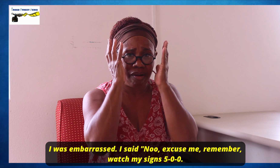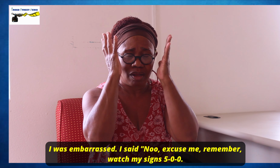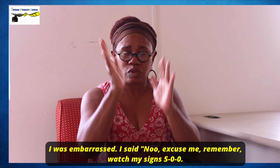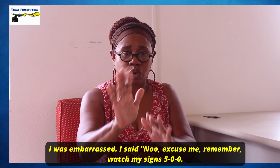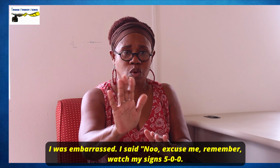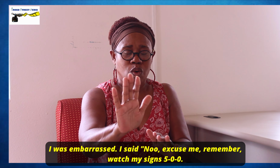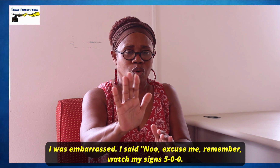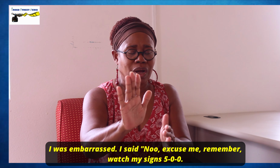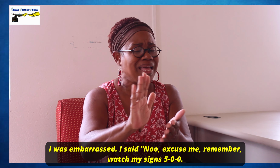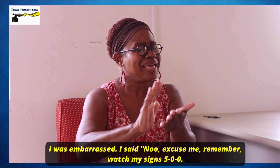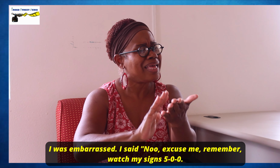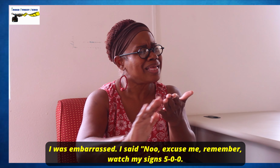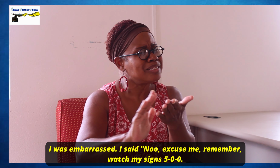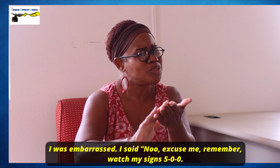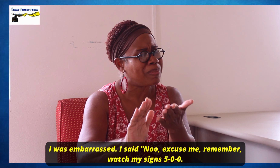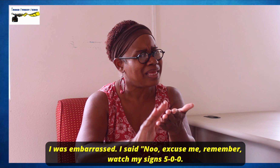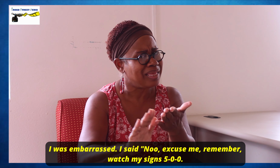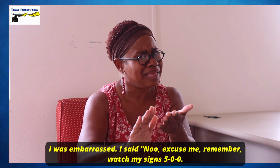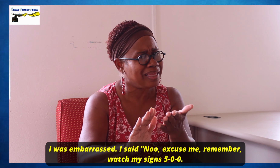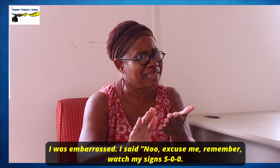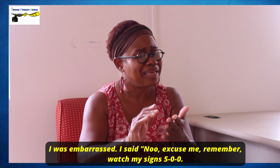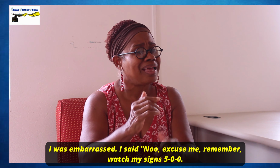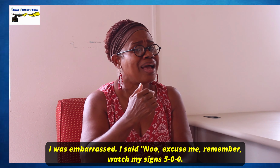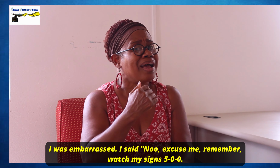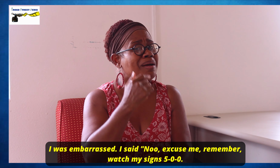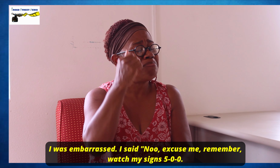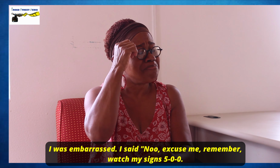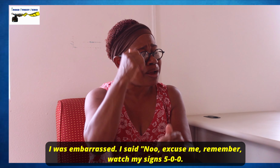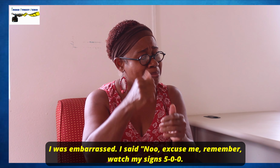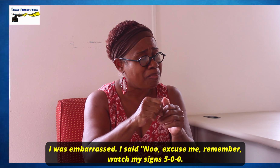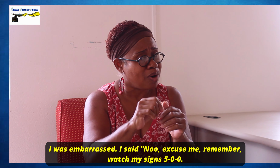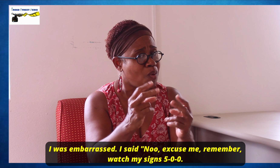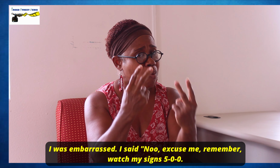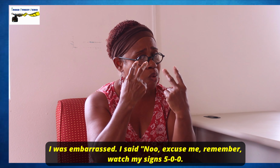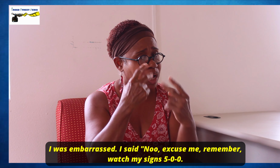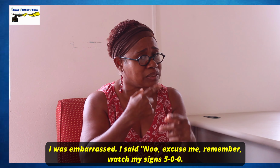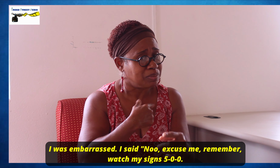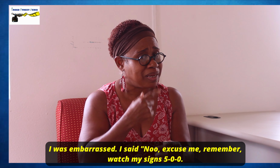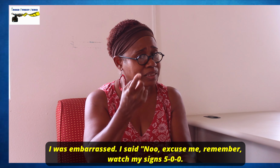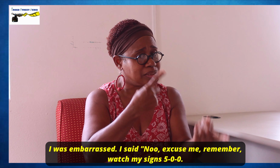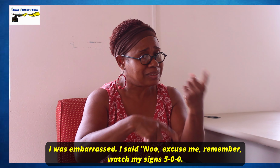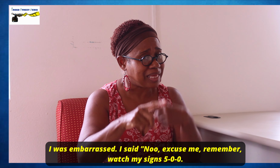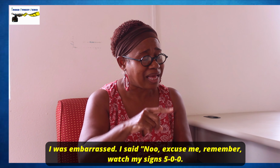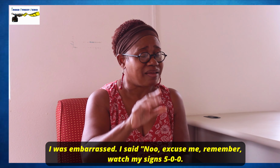was embarrassed. I said, no, excuse me. Remember, watch my signs.